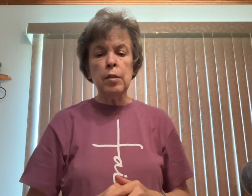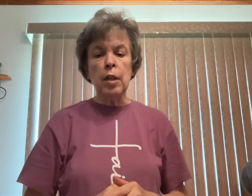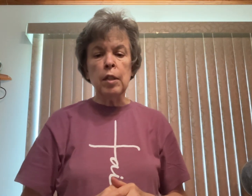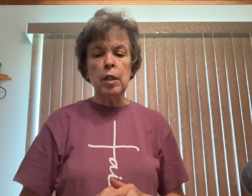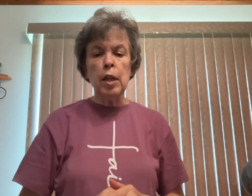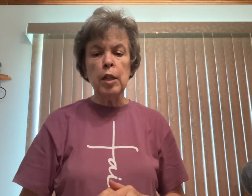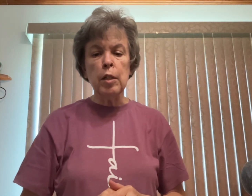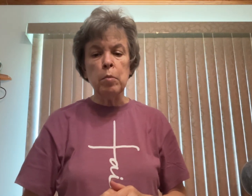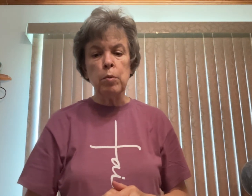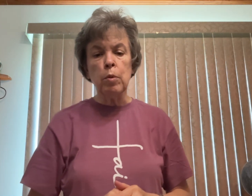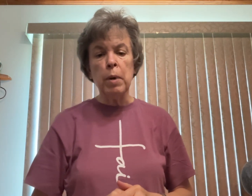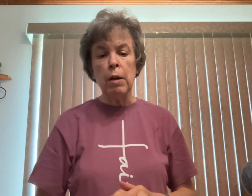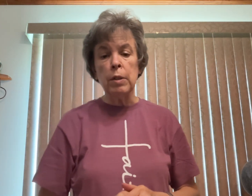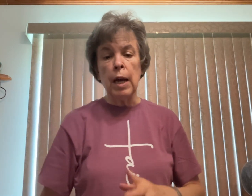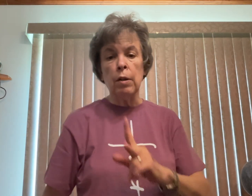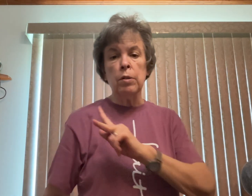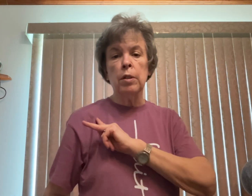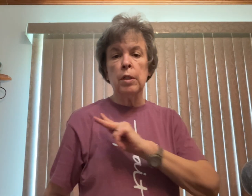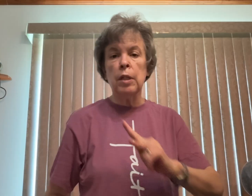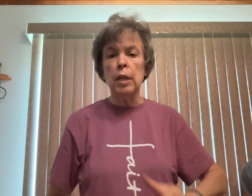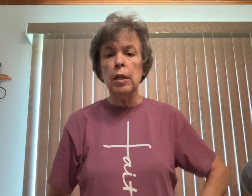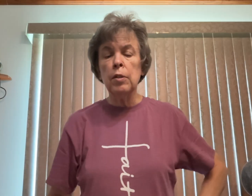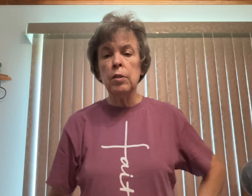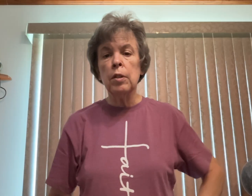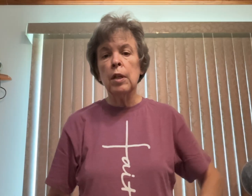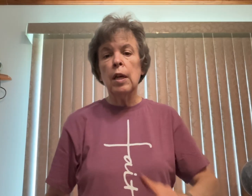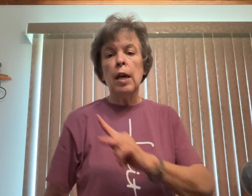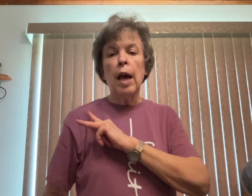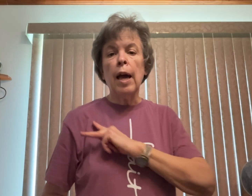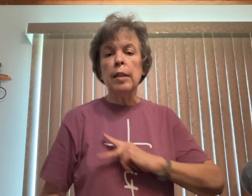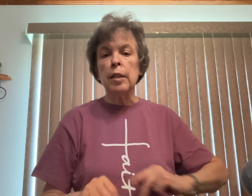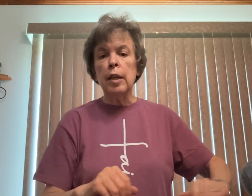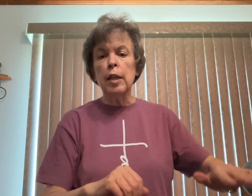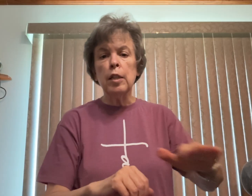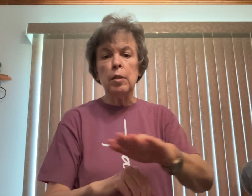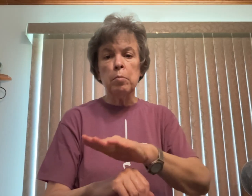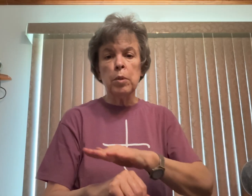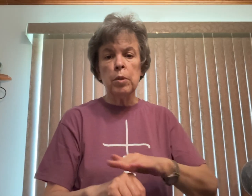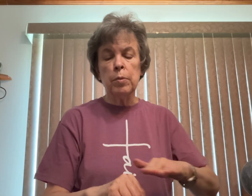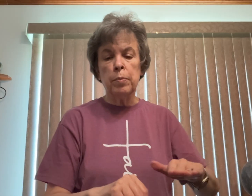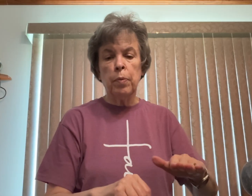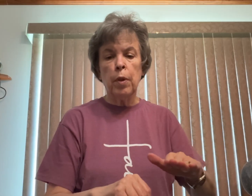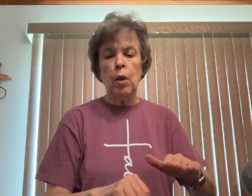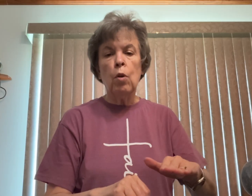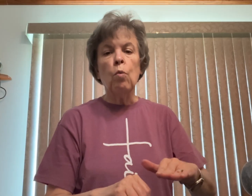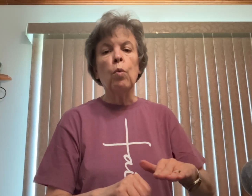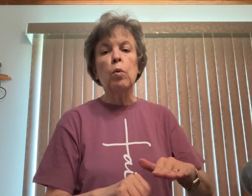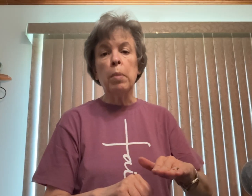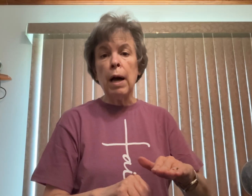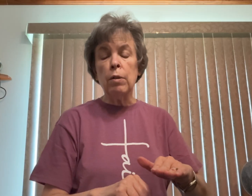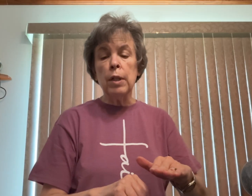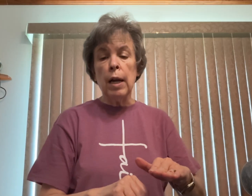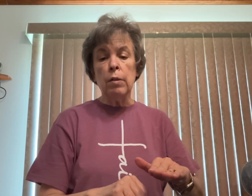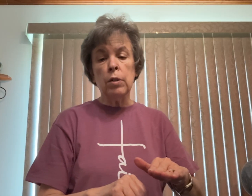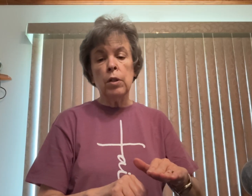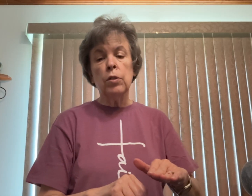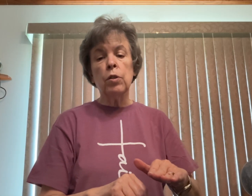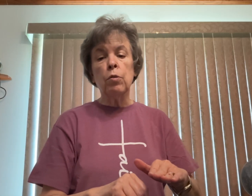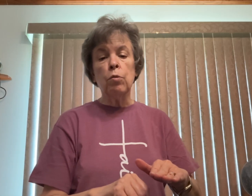and kingdoms will bow down. Kings and kingdoms will bow down. So